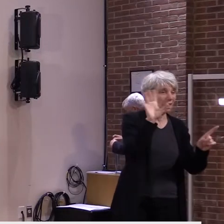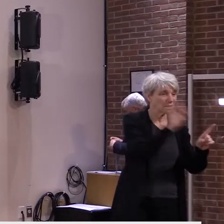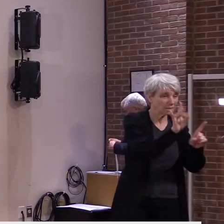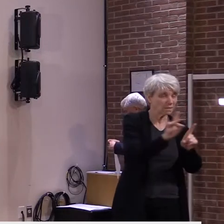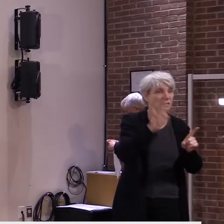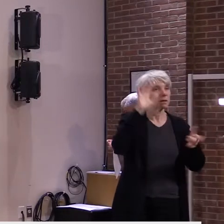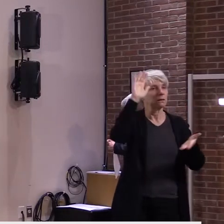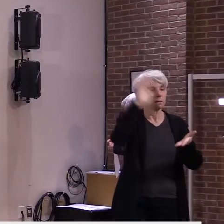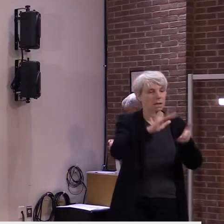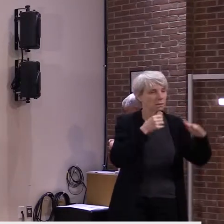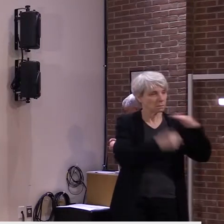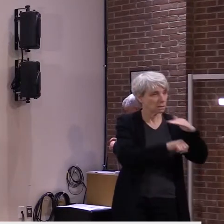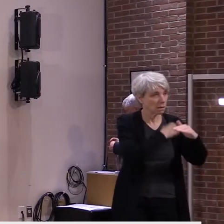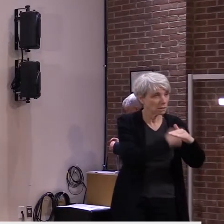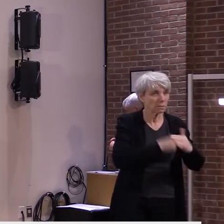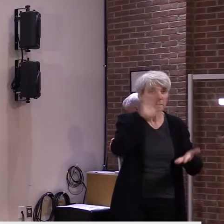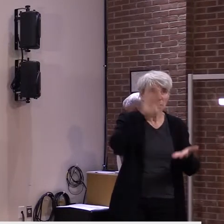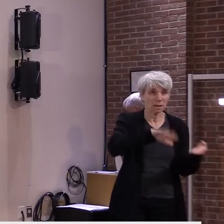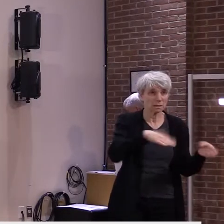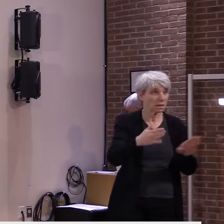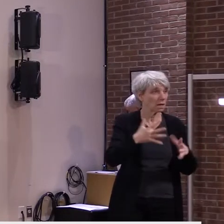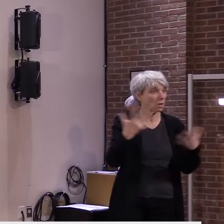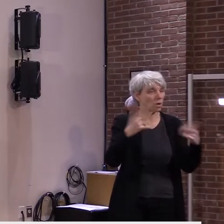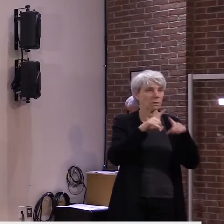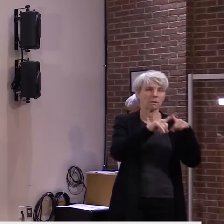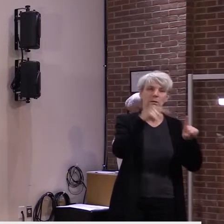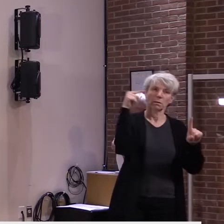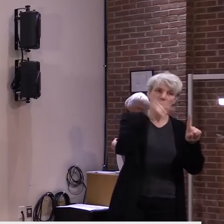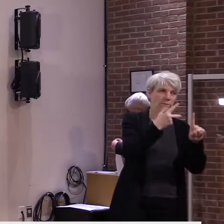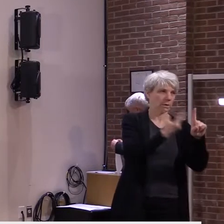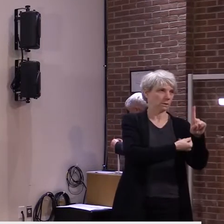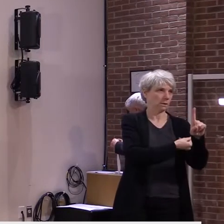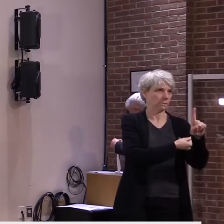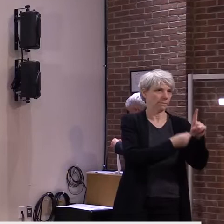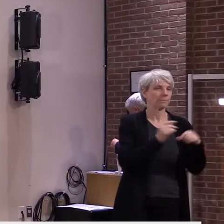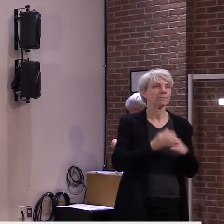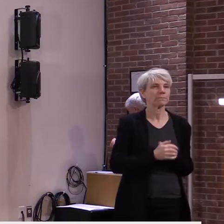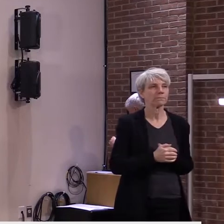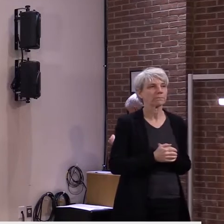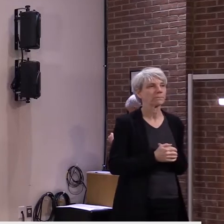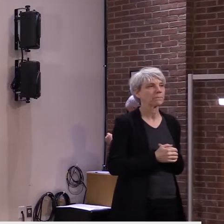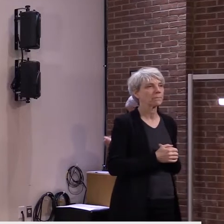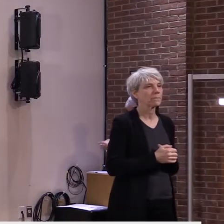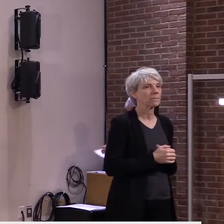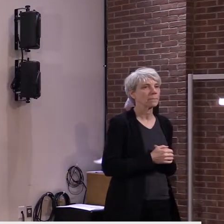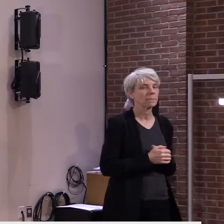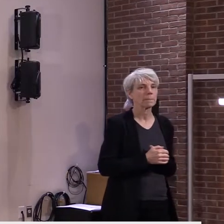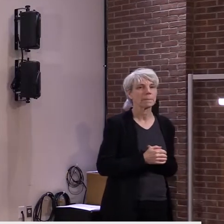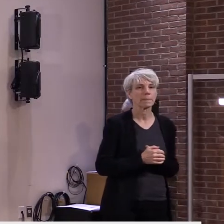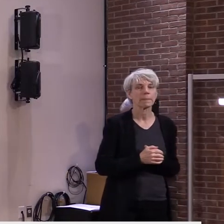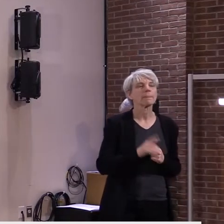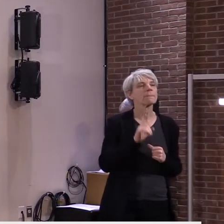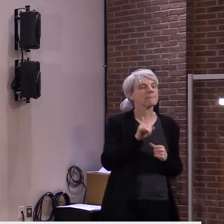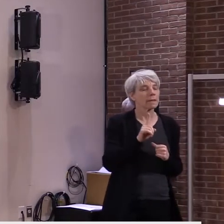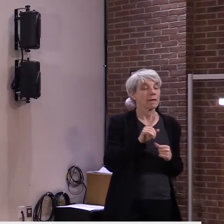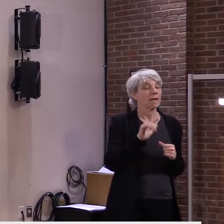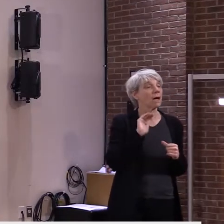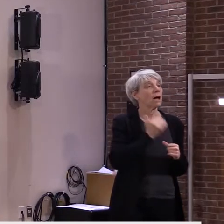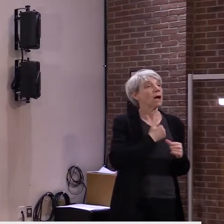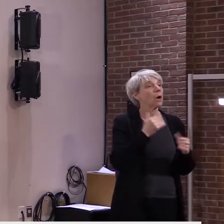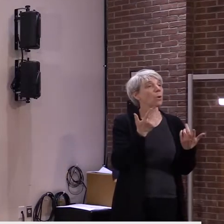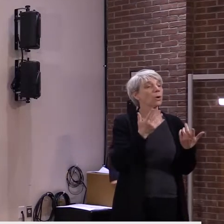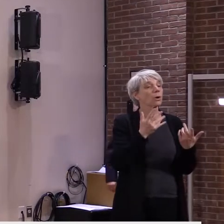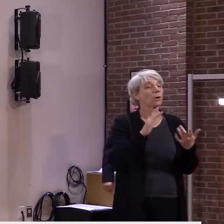so well on all of the other metrics. There's a small technical issue with updating the